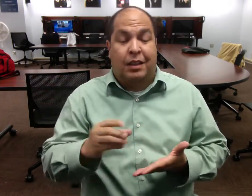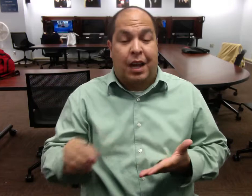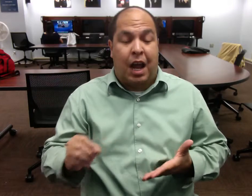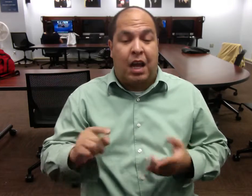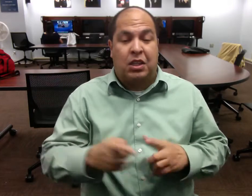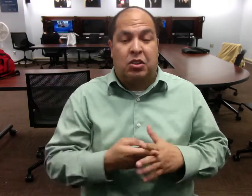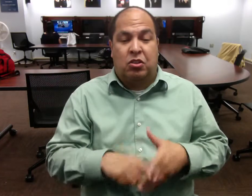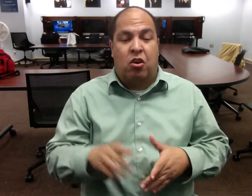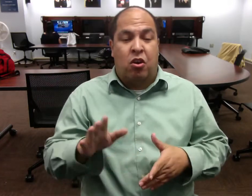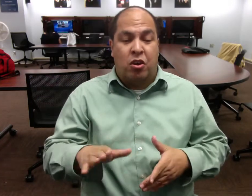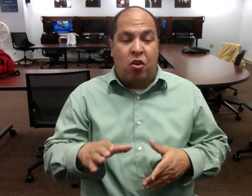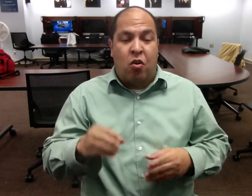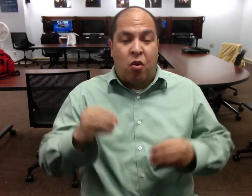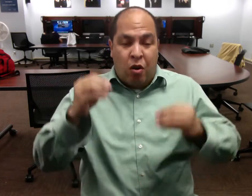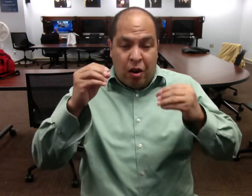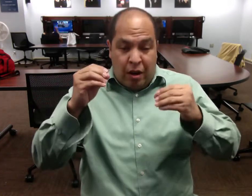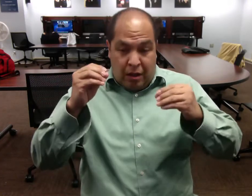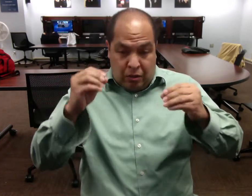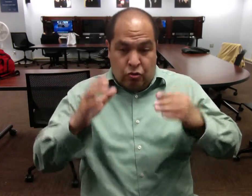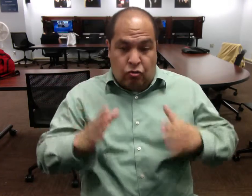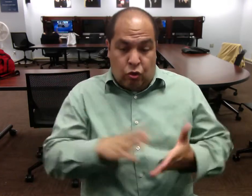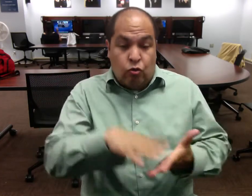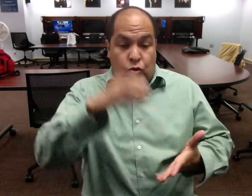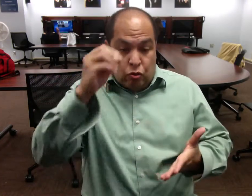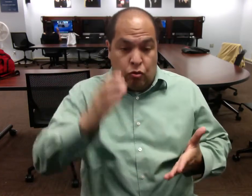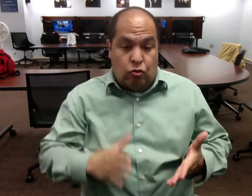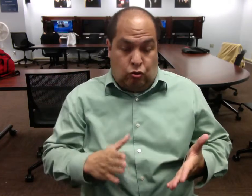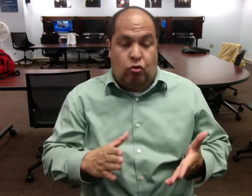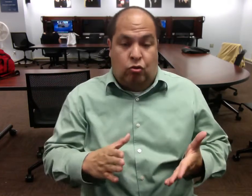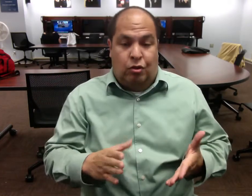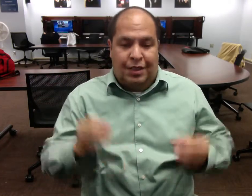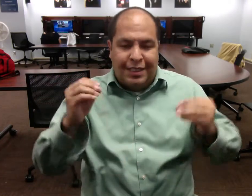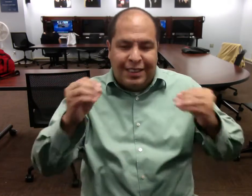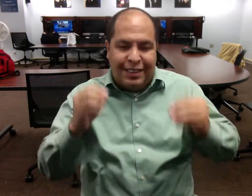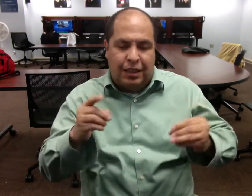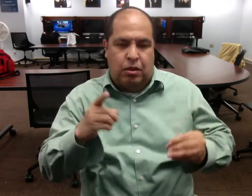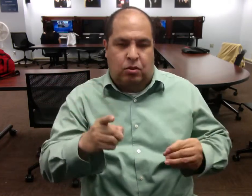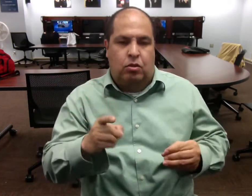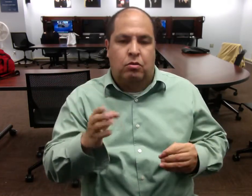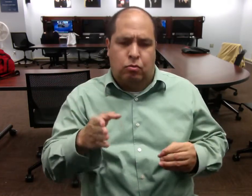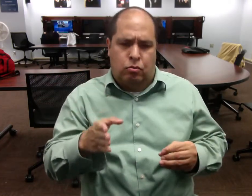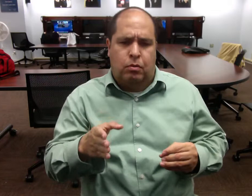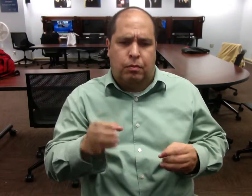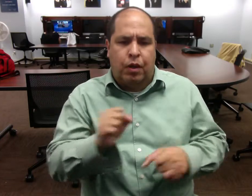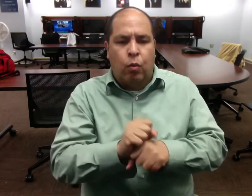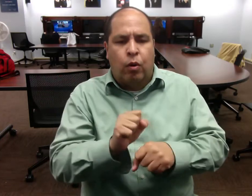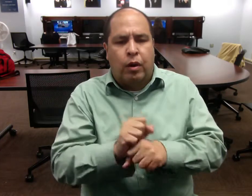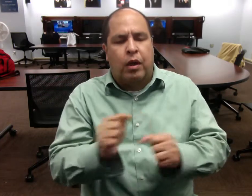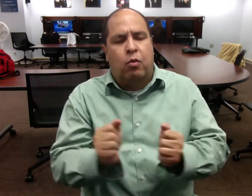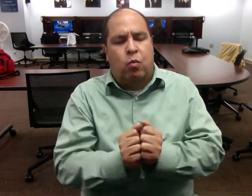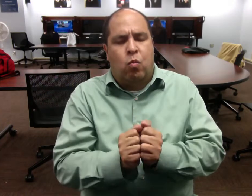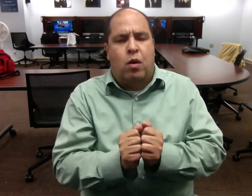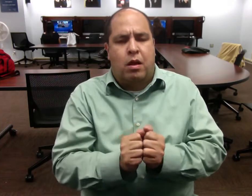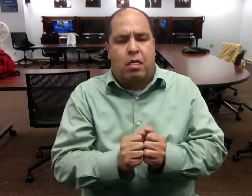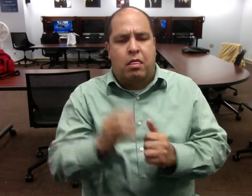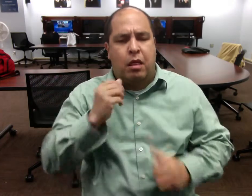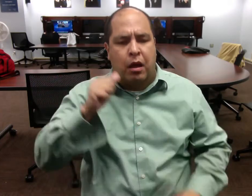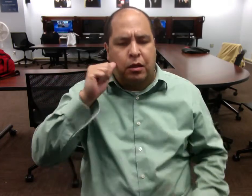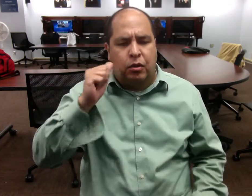Because you will be working with adult students, it is important that you remember all of the